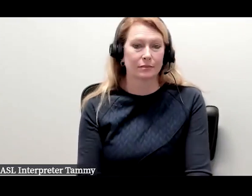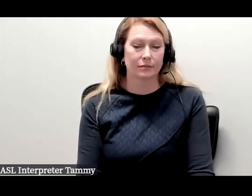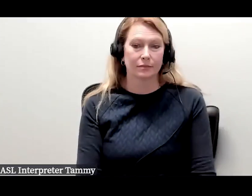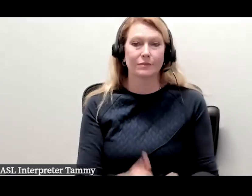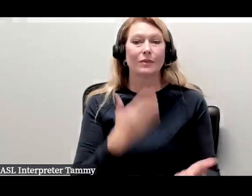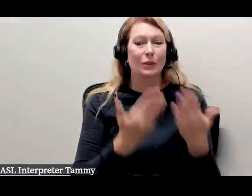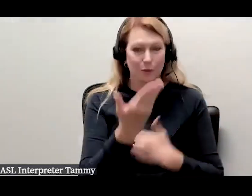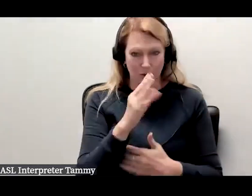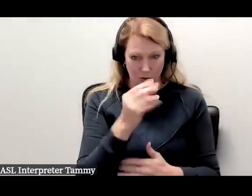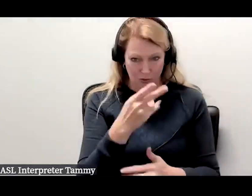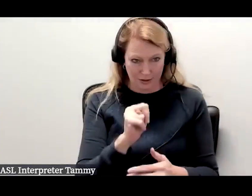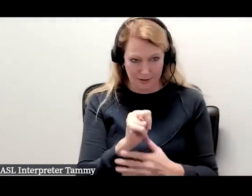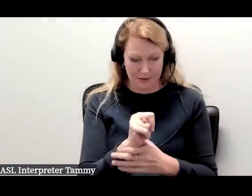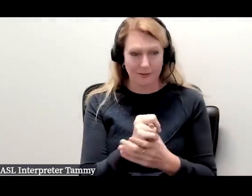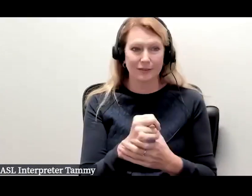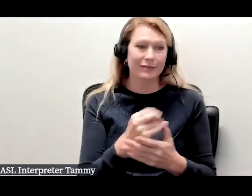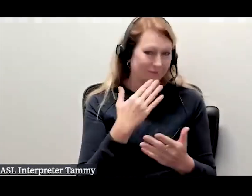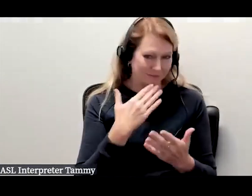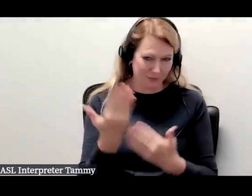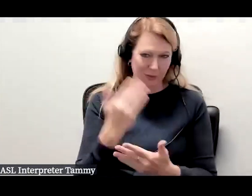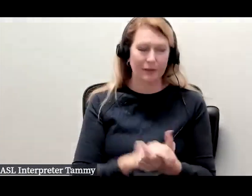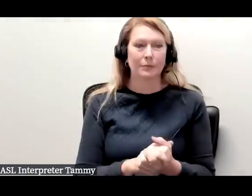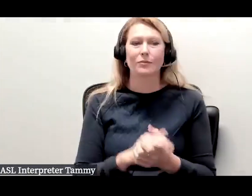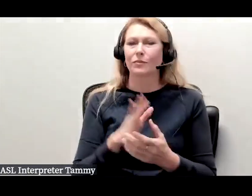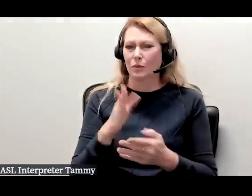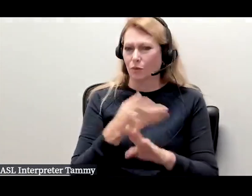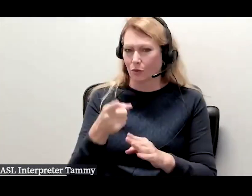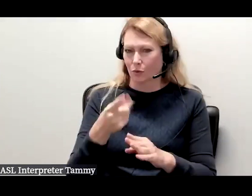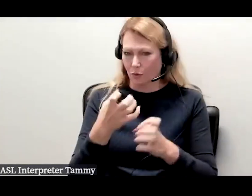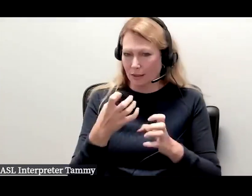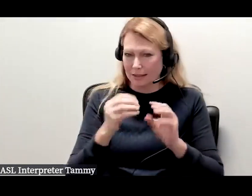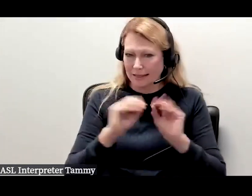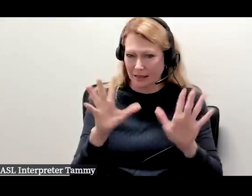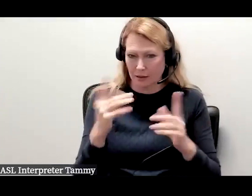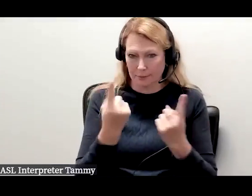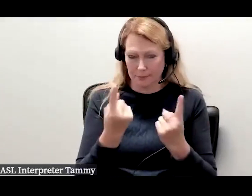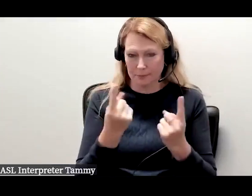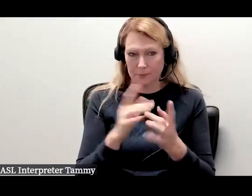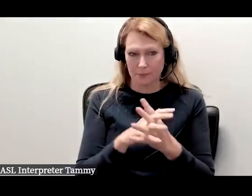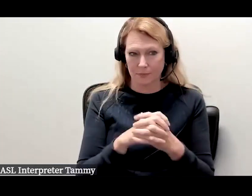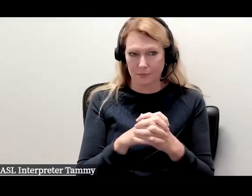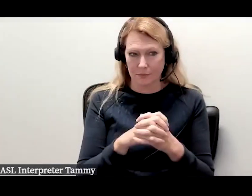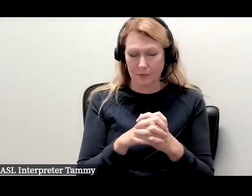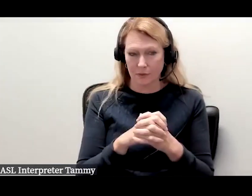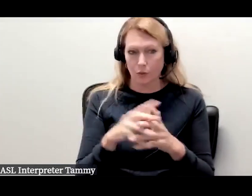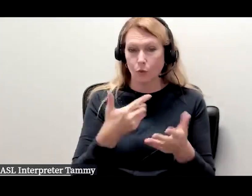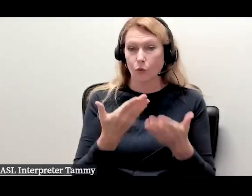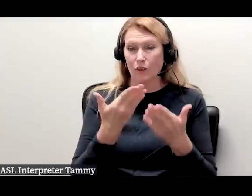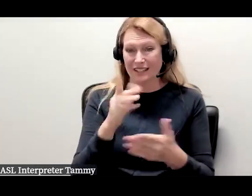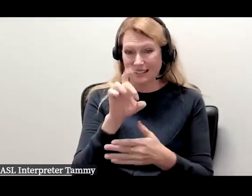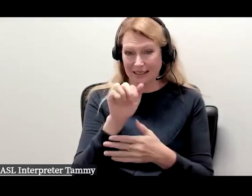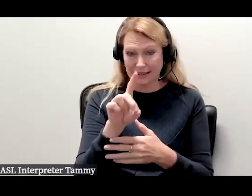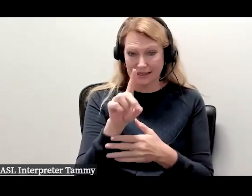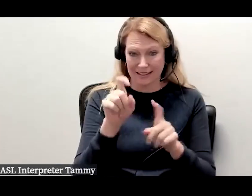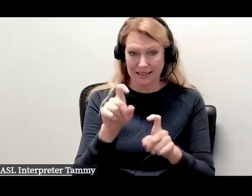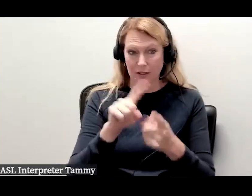Morning, John. But Hey, good morning. Before you get to your question, I want to clarify something. I said we were offering lead testing kits to